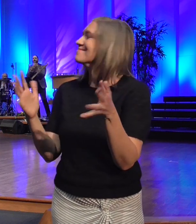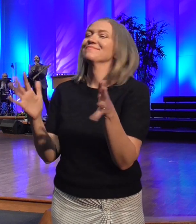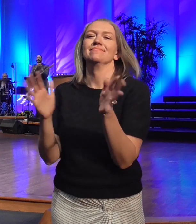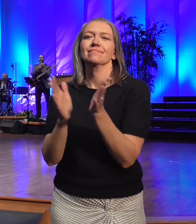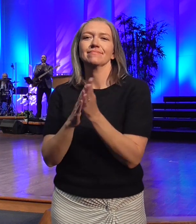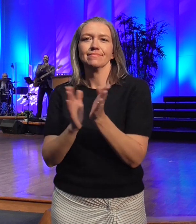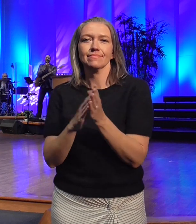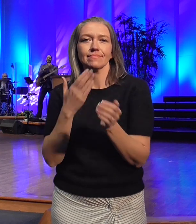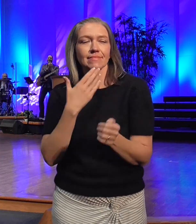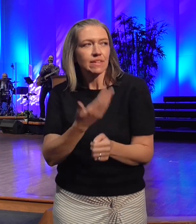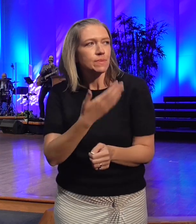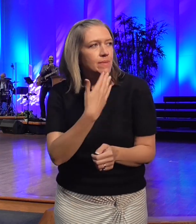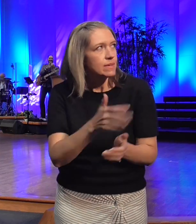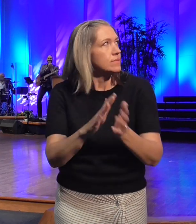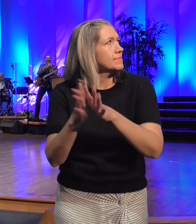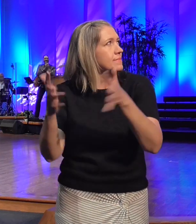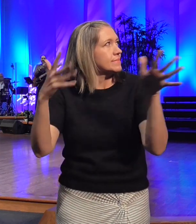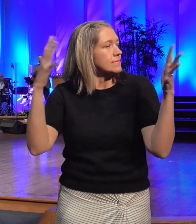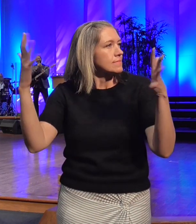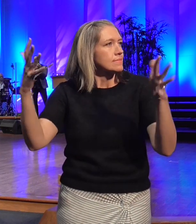Thank you. Thank you.